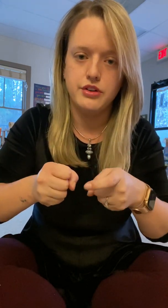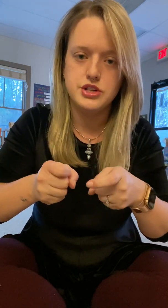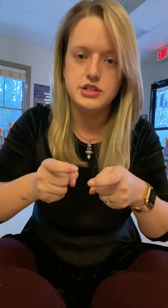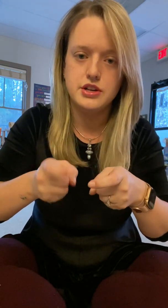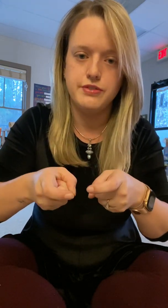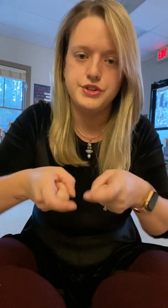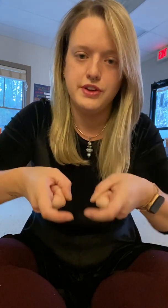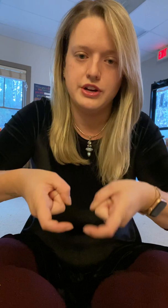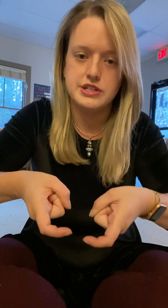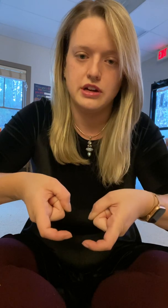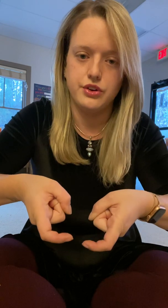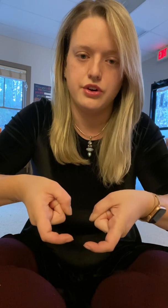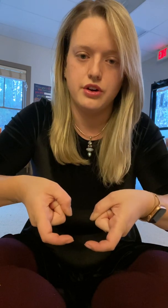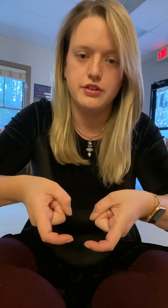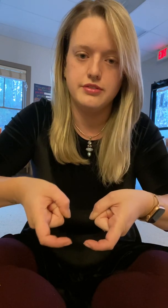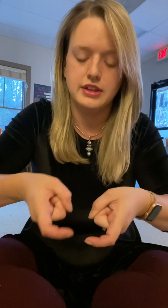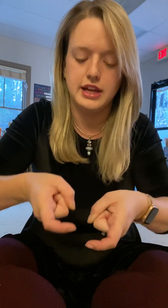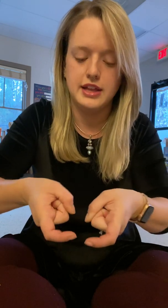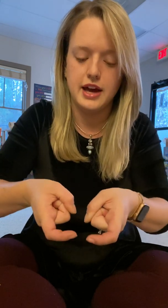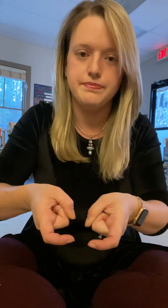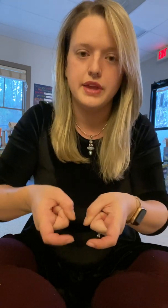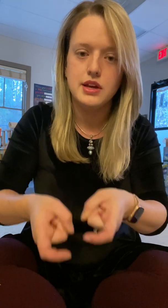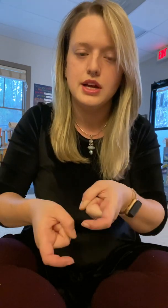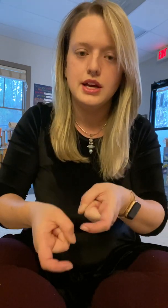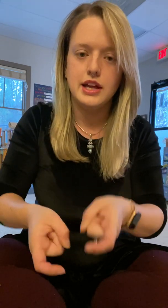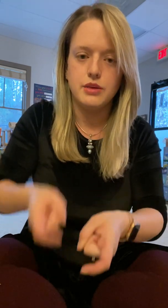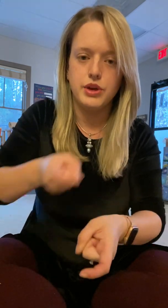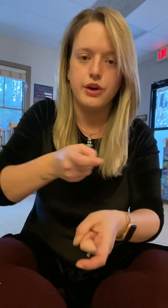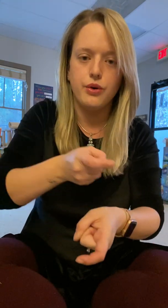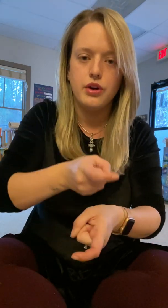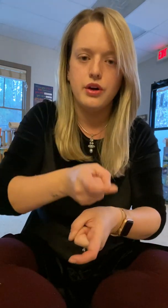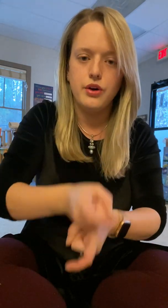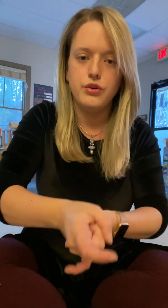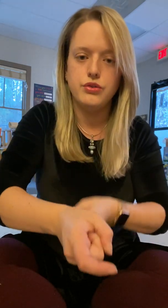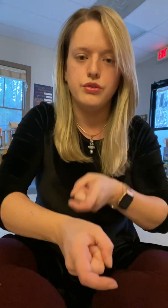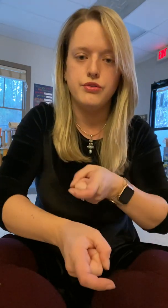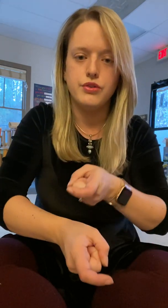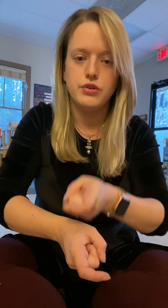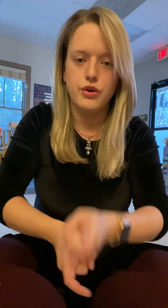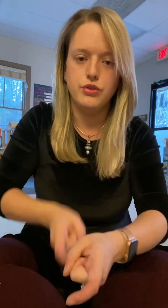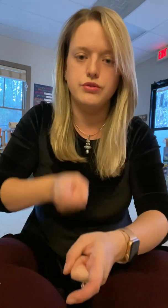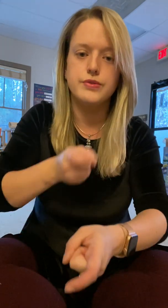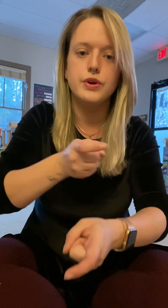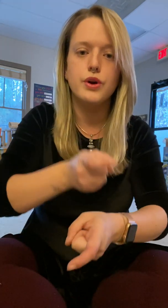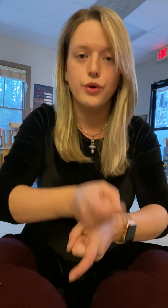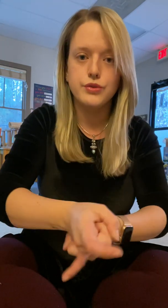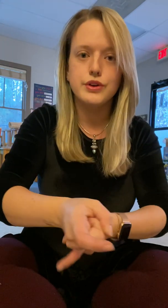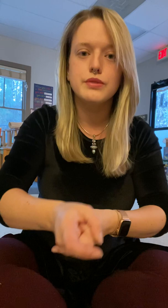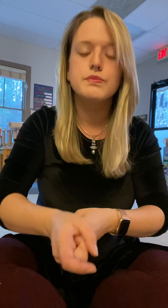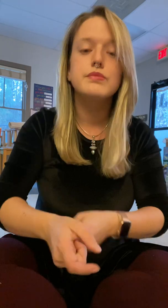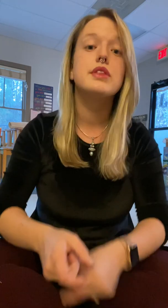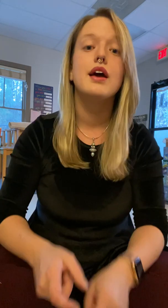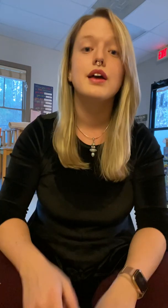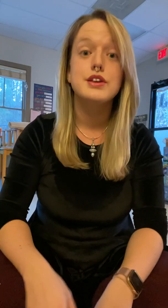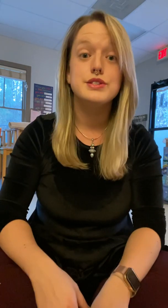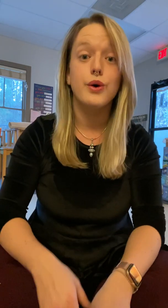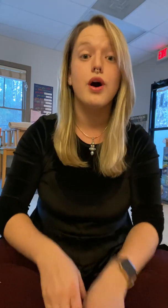just your first fingers in a little curve like that. And then we go over, over, over. So